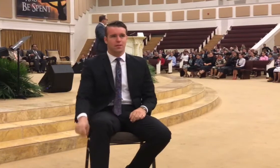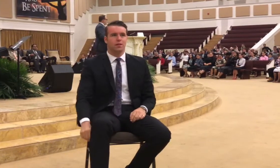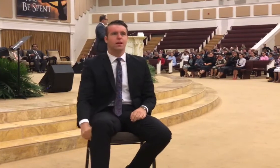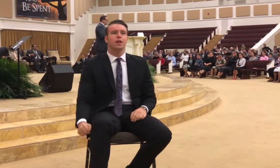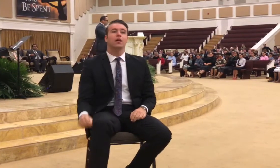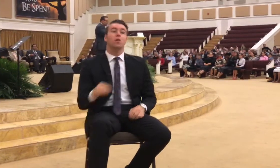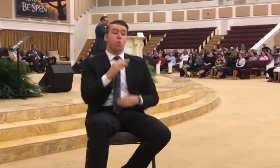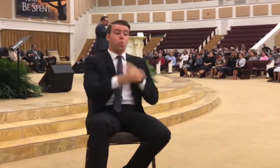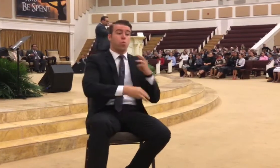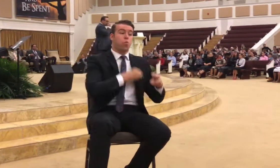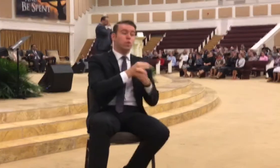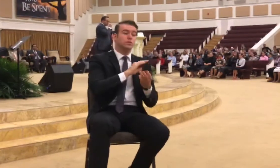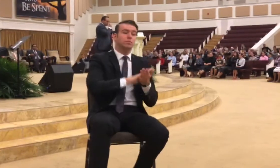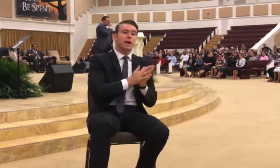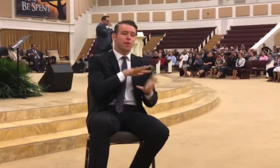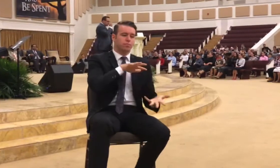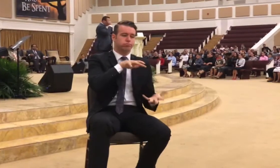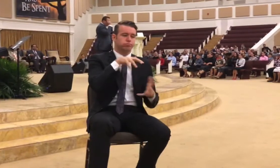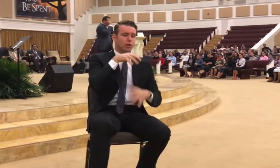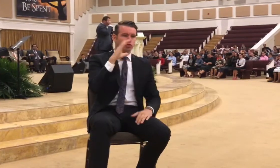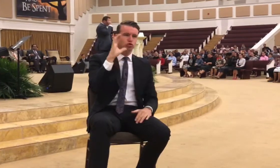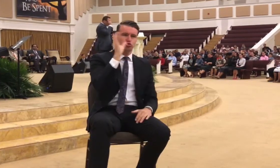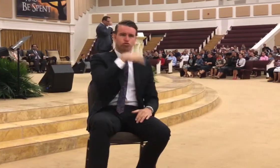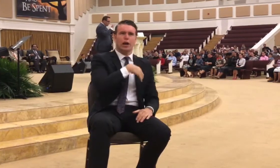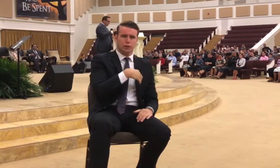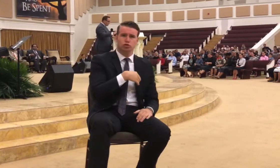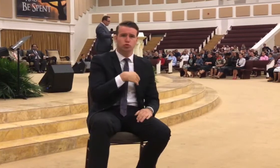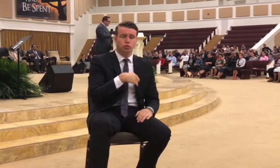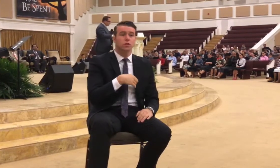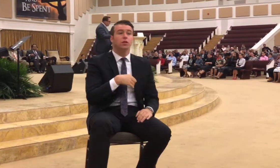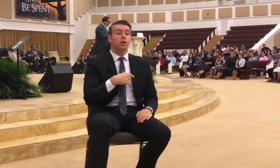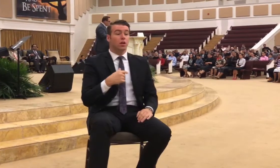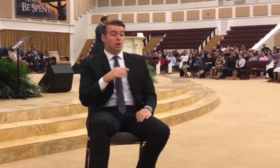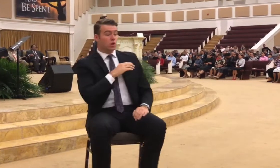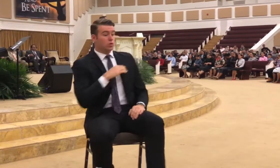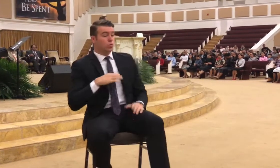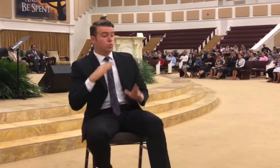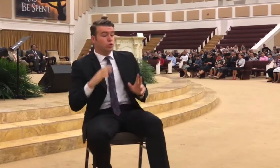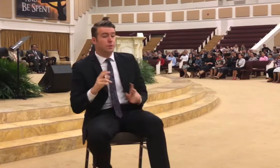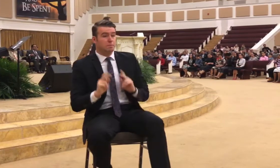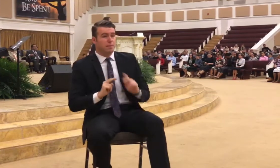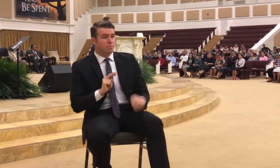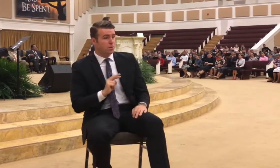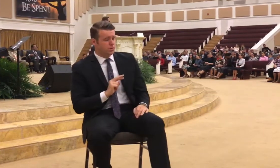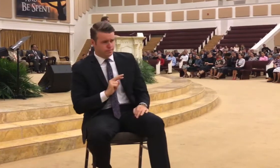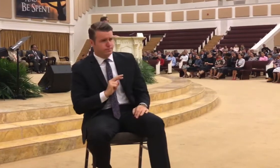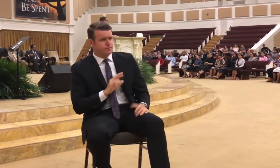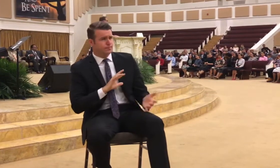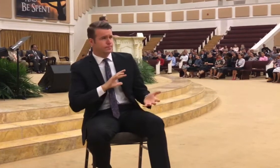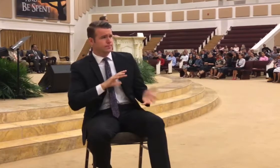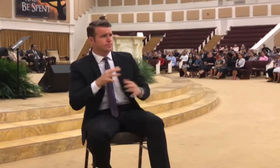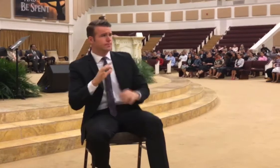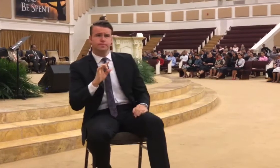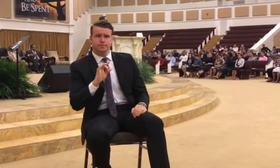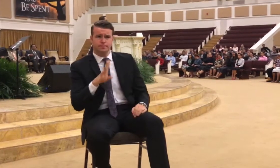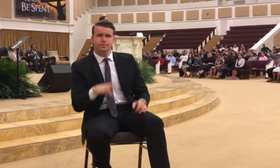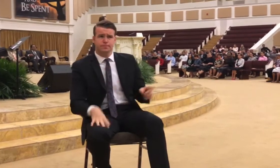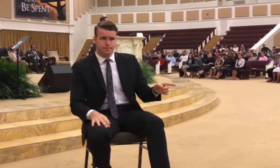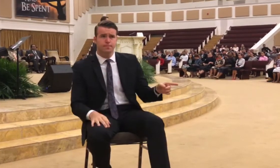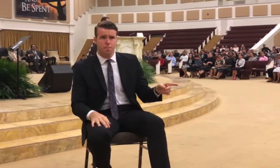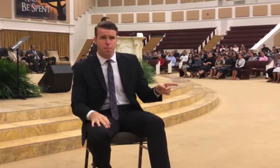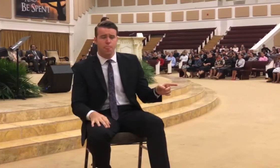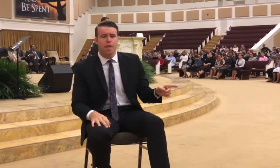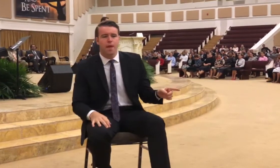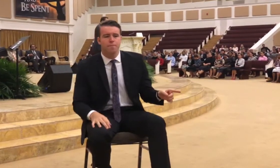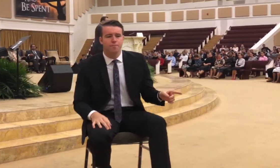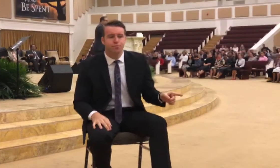It is becoming stranger to Christian people than ever before.